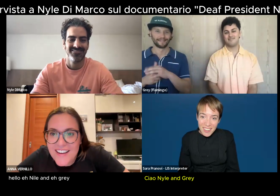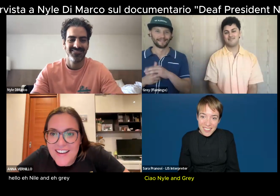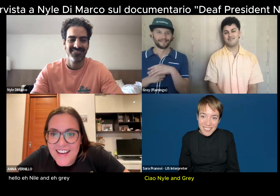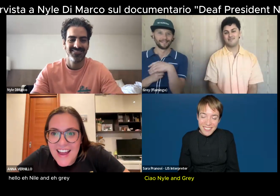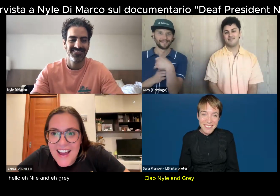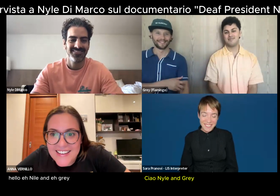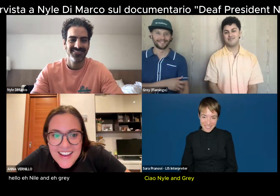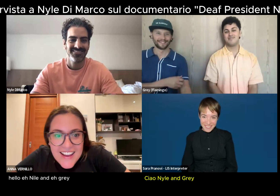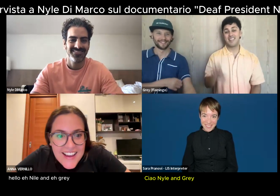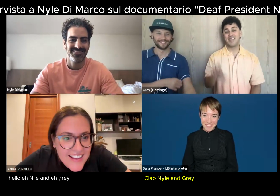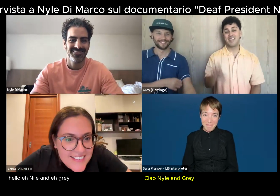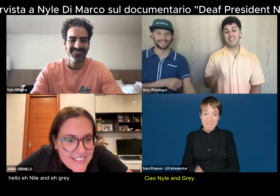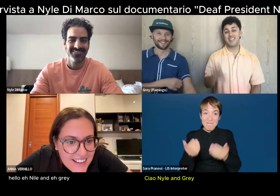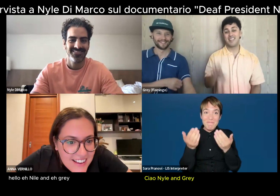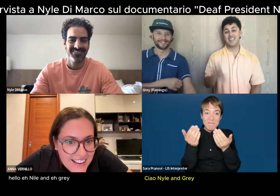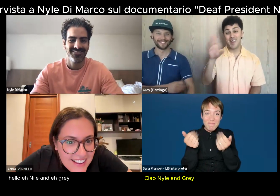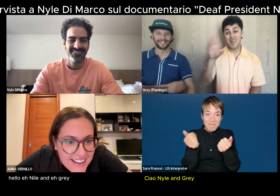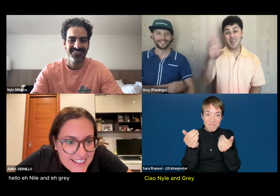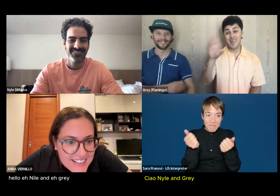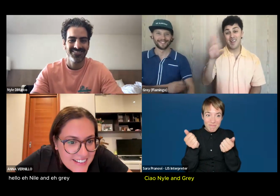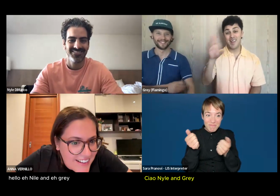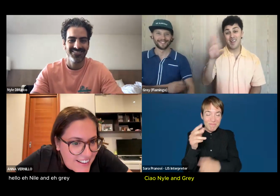Hello, Nile and